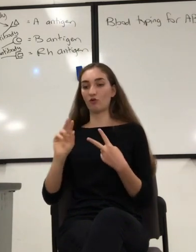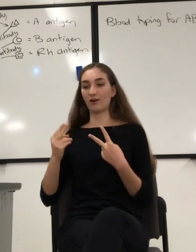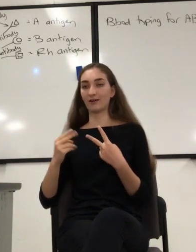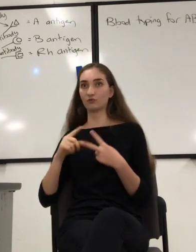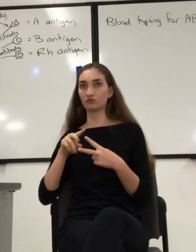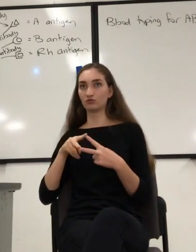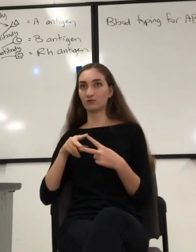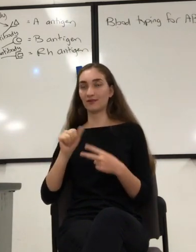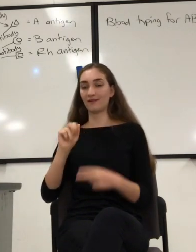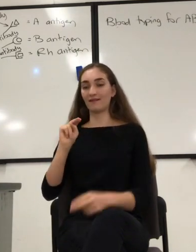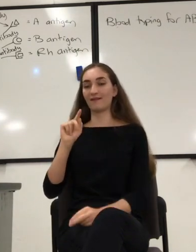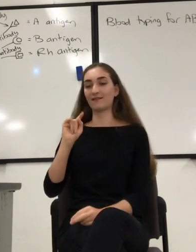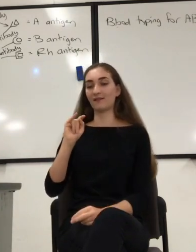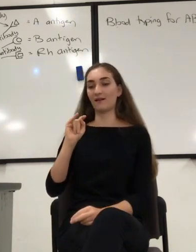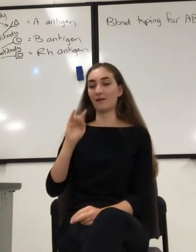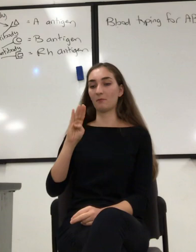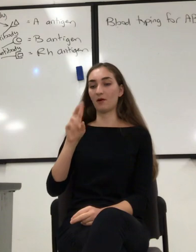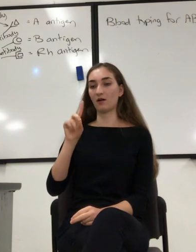anti-RH.